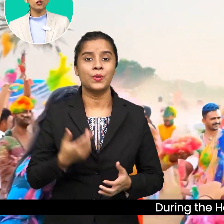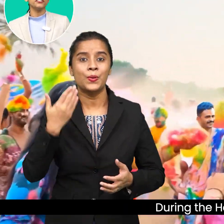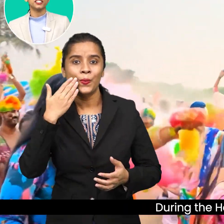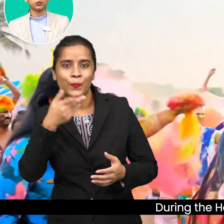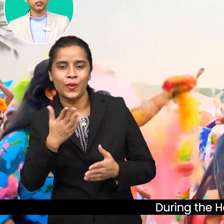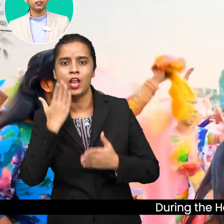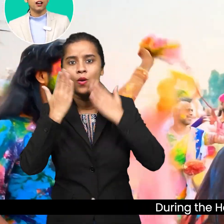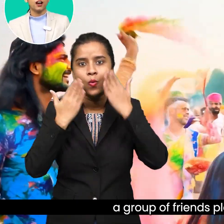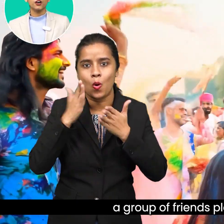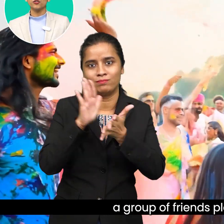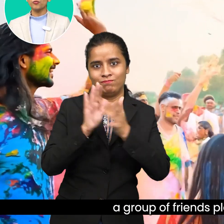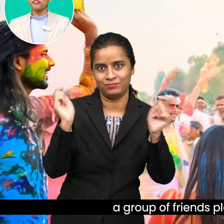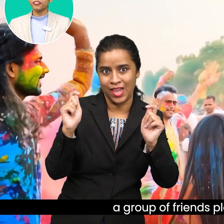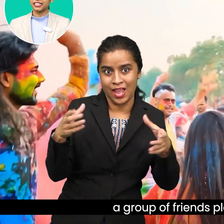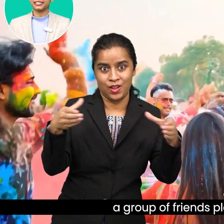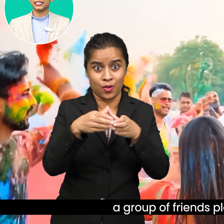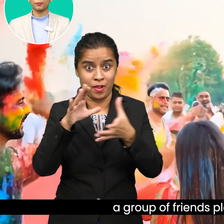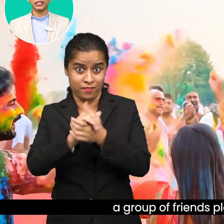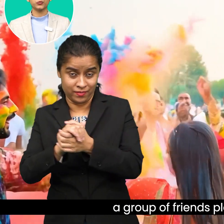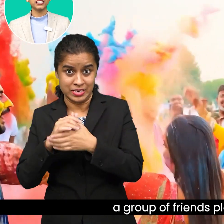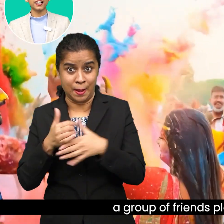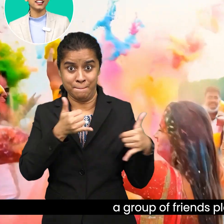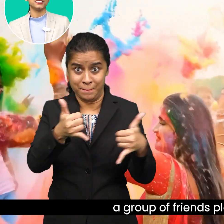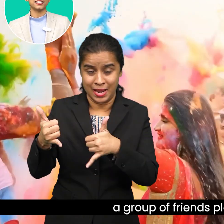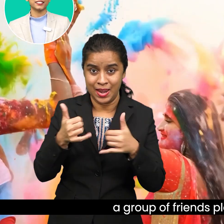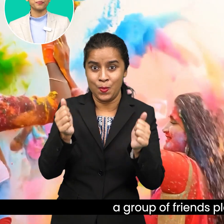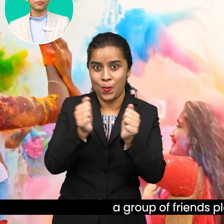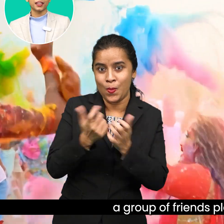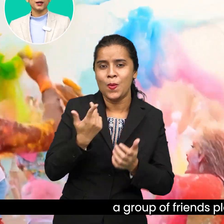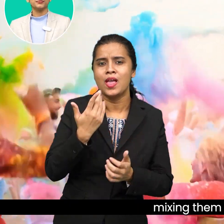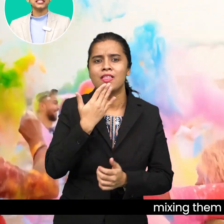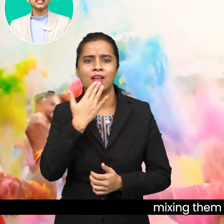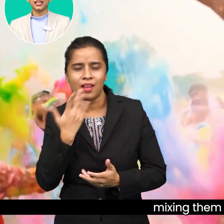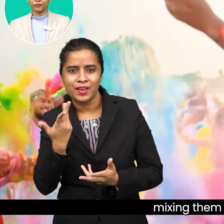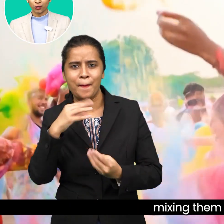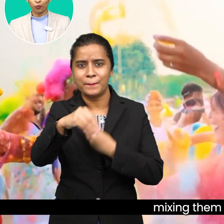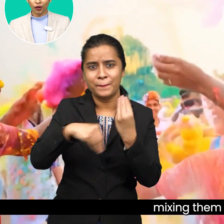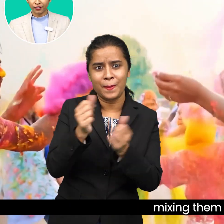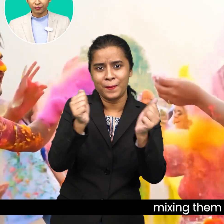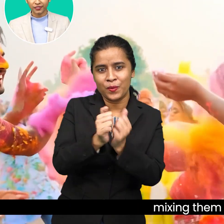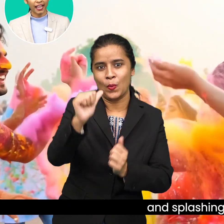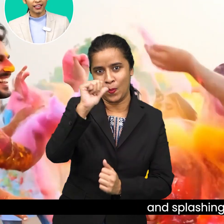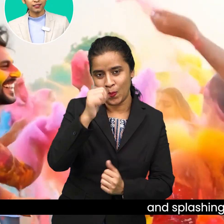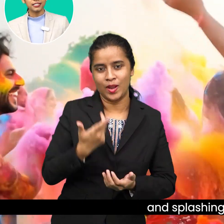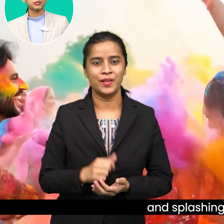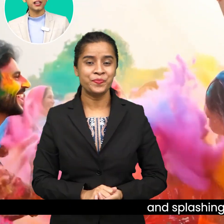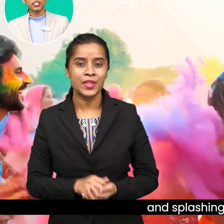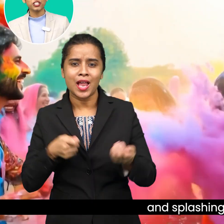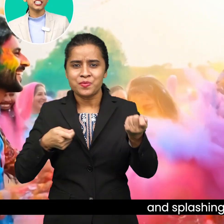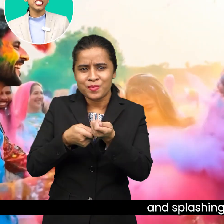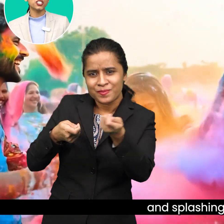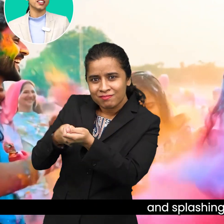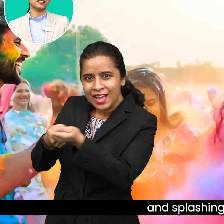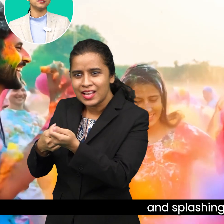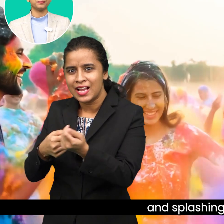During the Holi festival, a group of friends played with colors, mixing them with water and